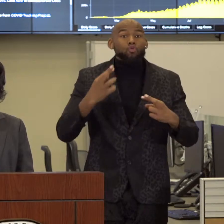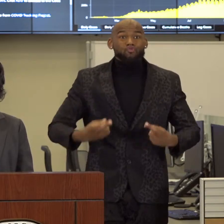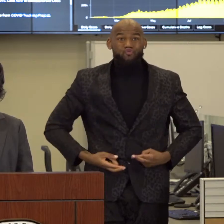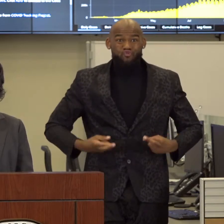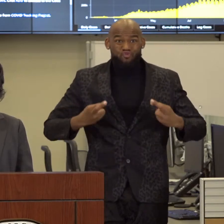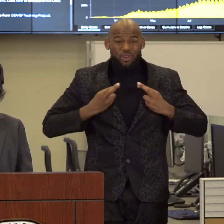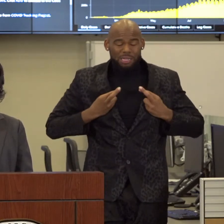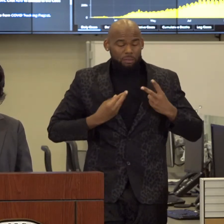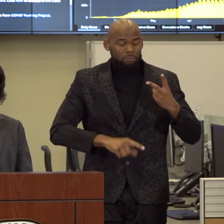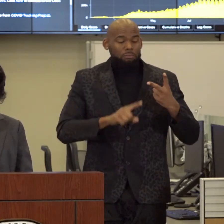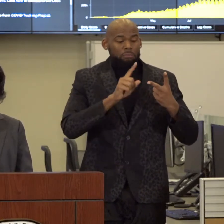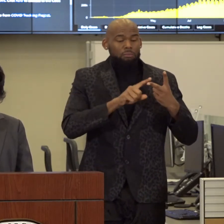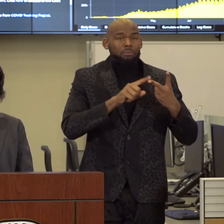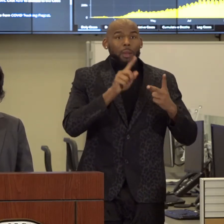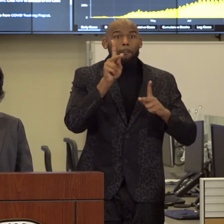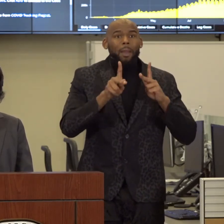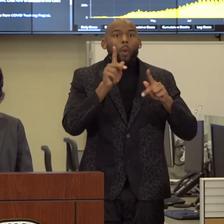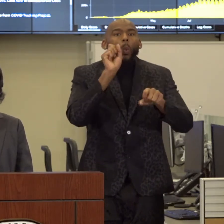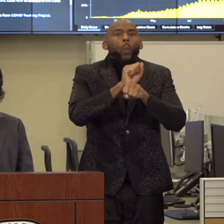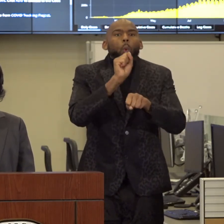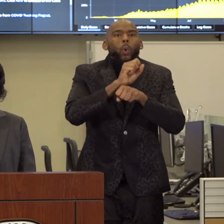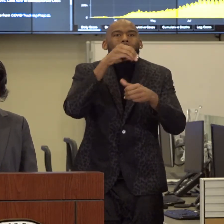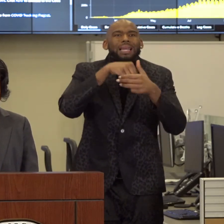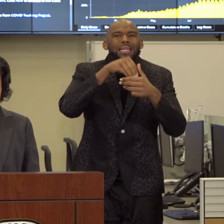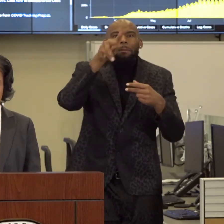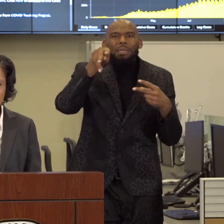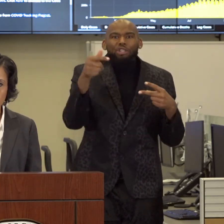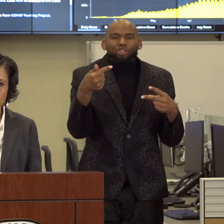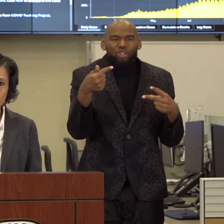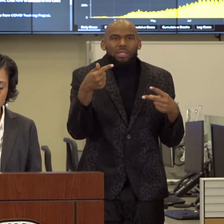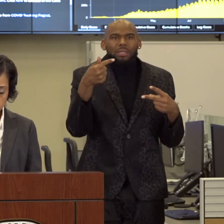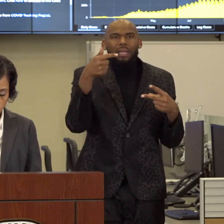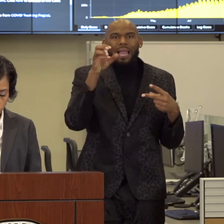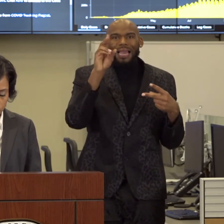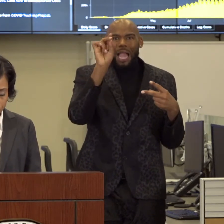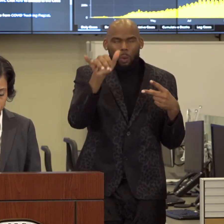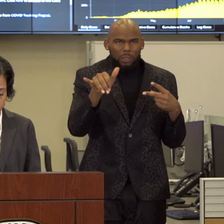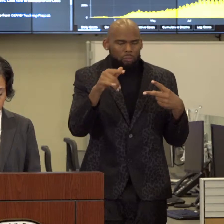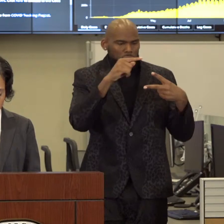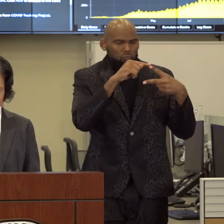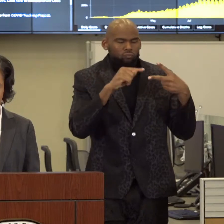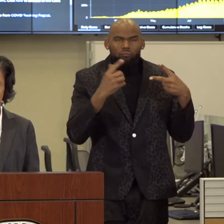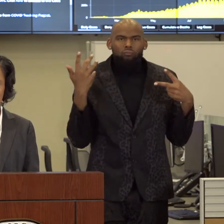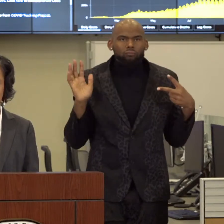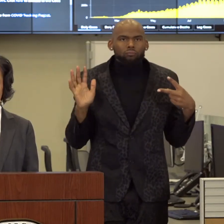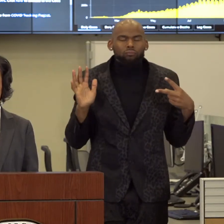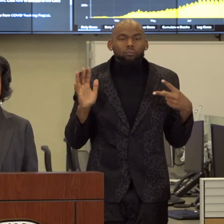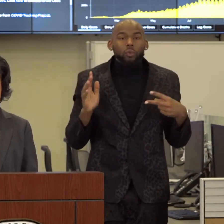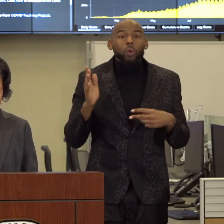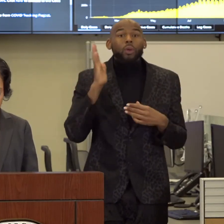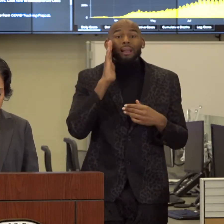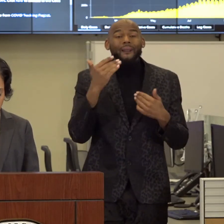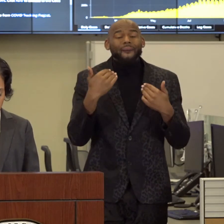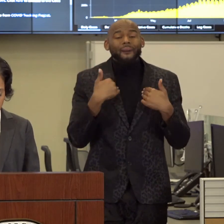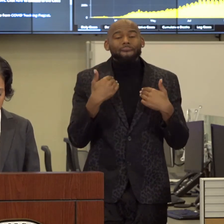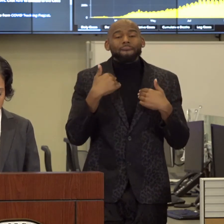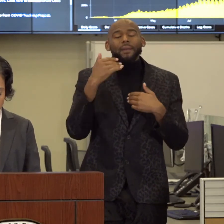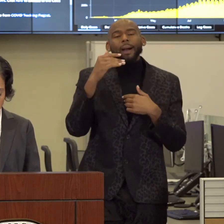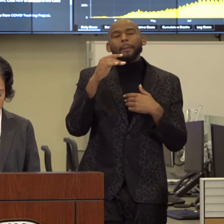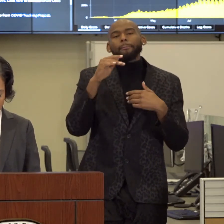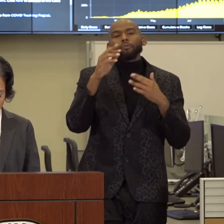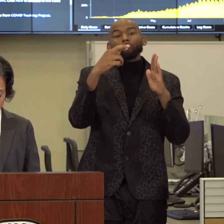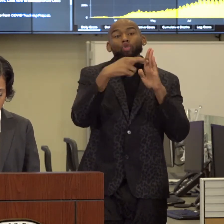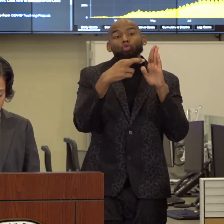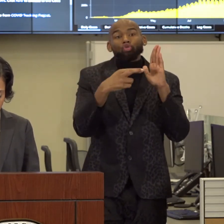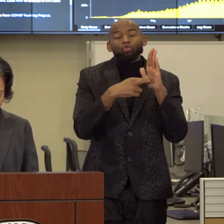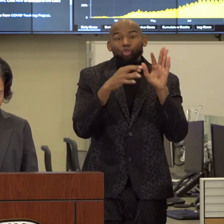in Prince George's County only, based solely on our pre-registration form, which you can find at